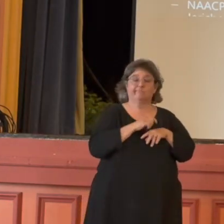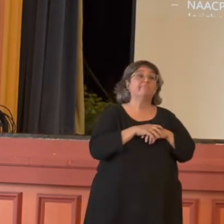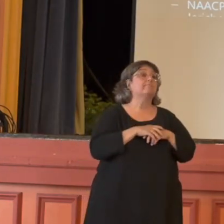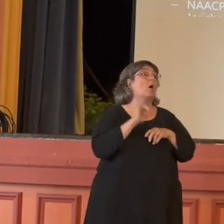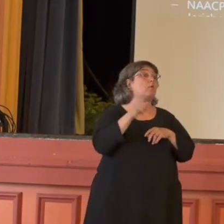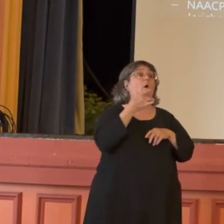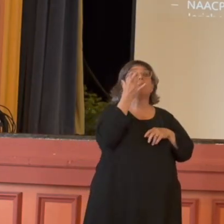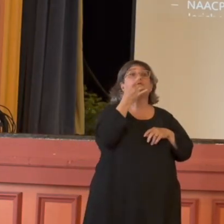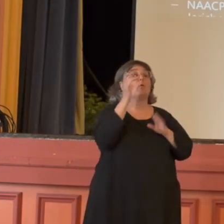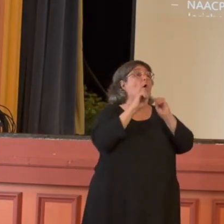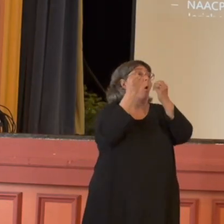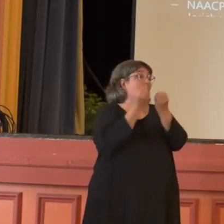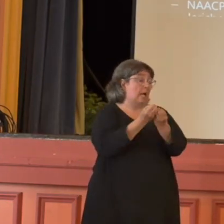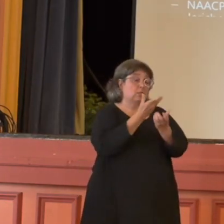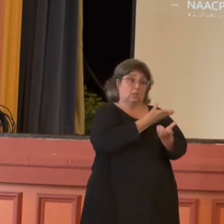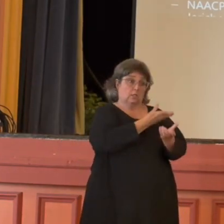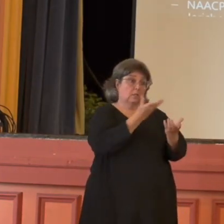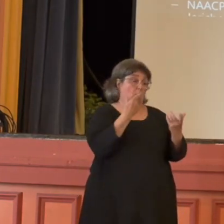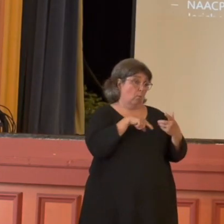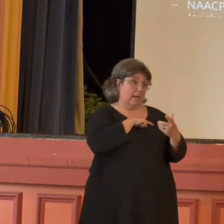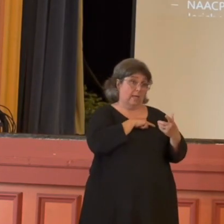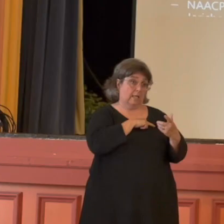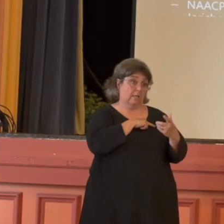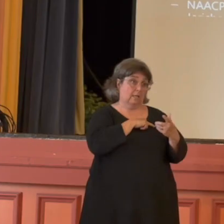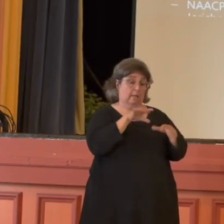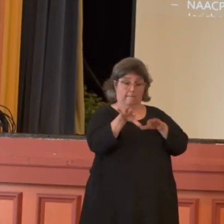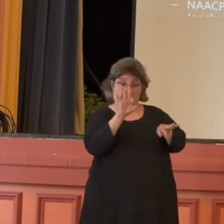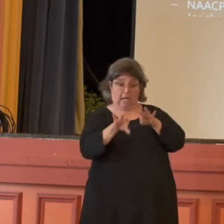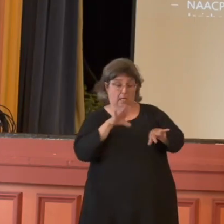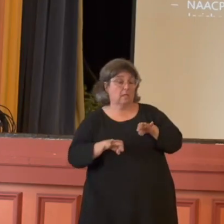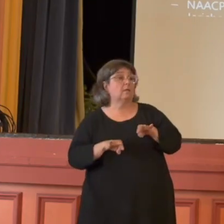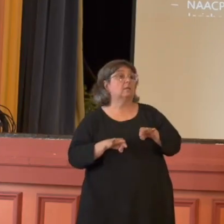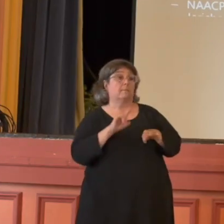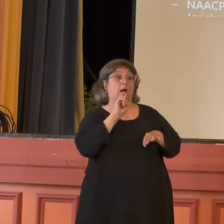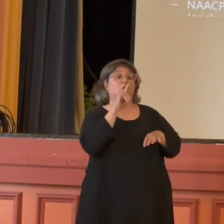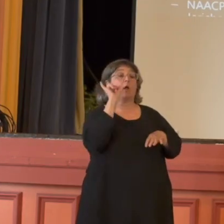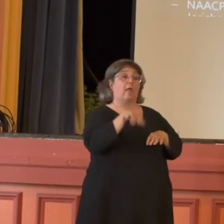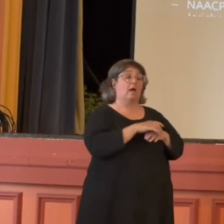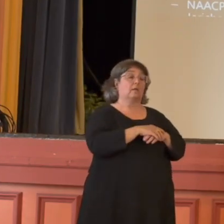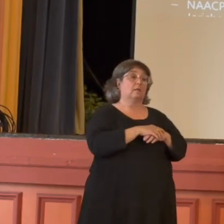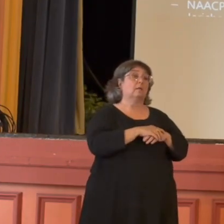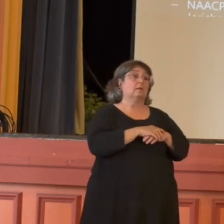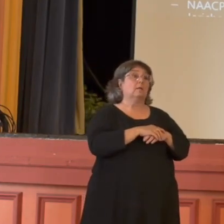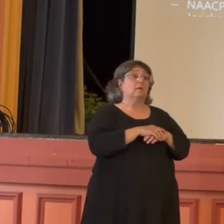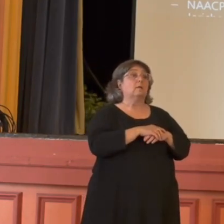are just a few of the organizations that we ended up pulling from. We wanted to make sure that they